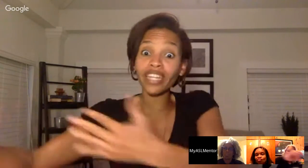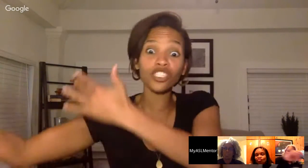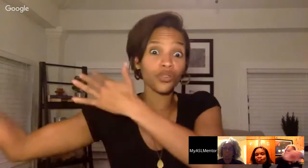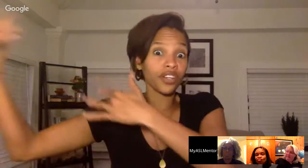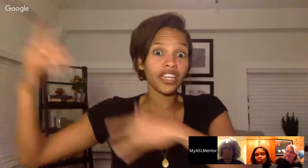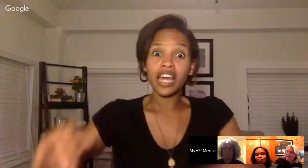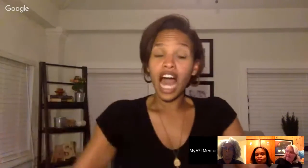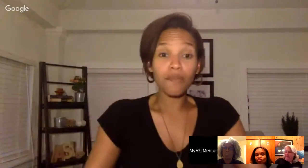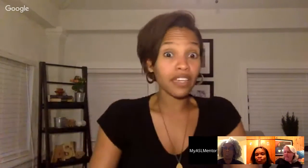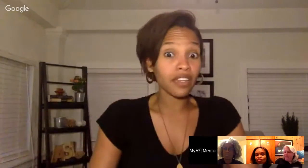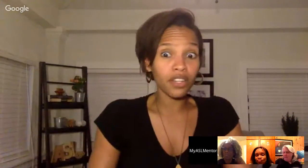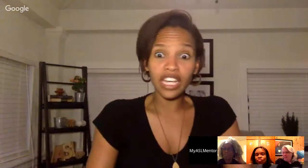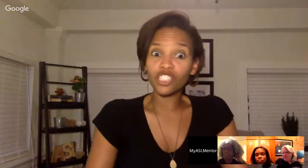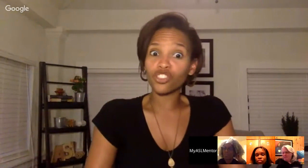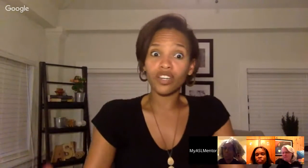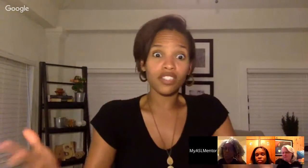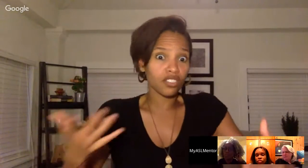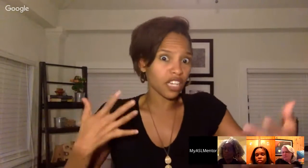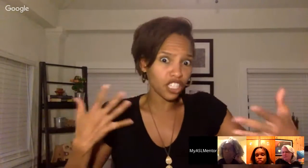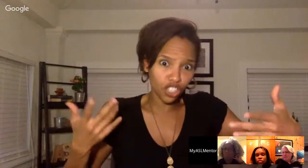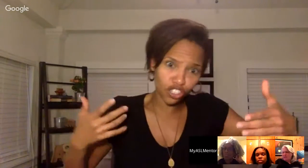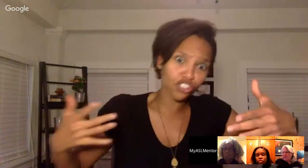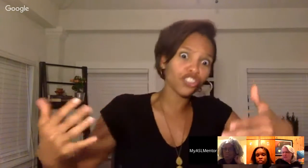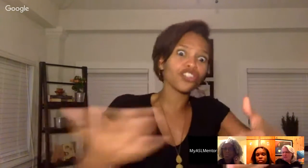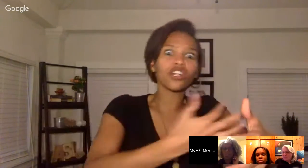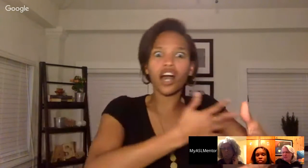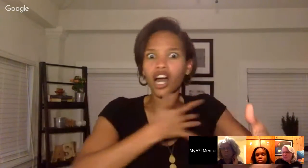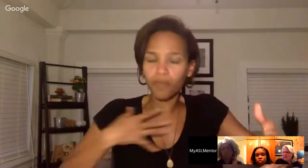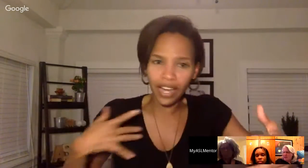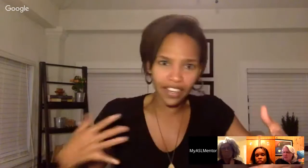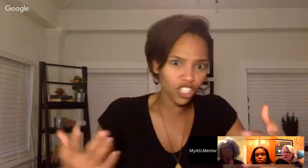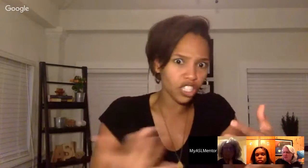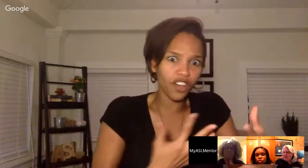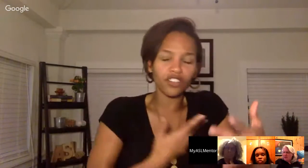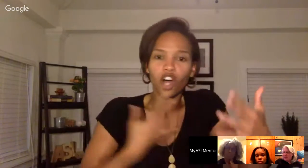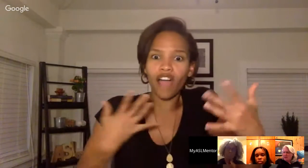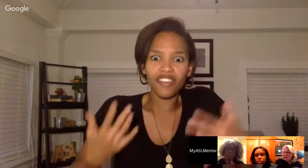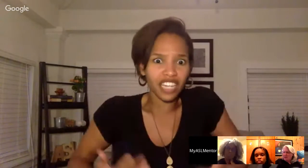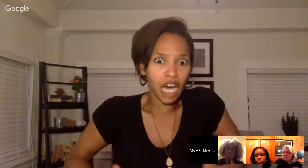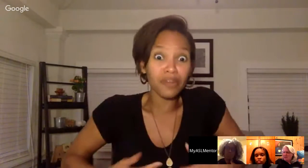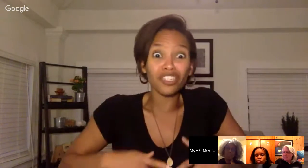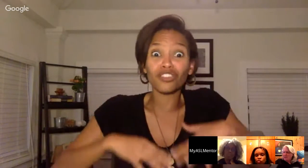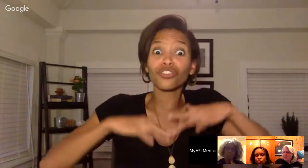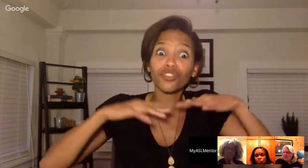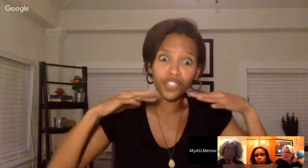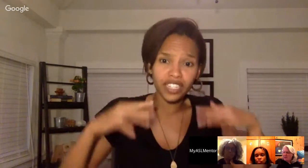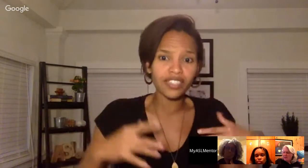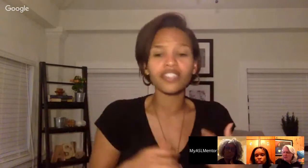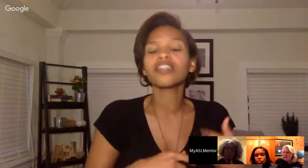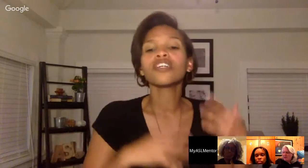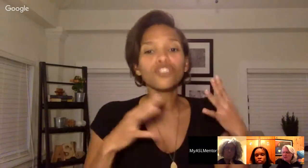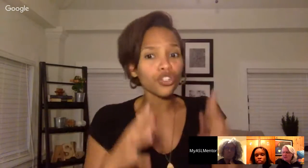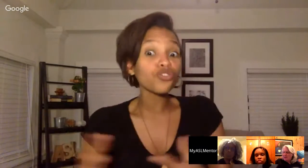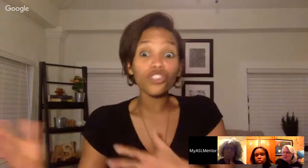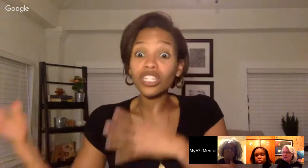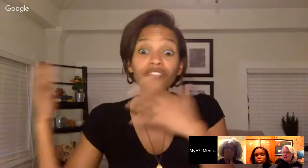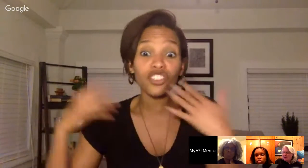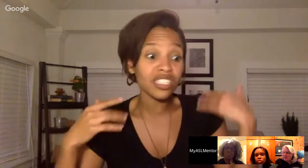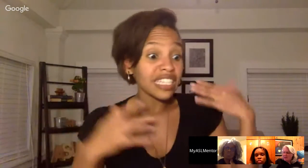right into it. I mean, it just stirred up. It just felt everything coming to the surface. And so you could even just